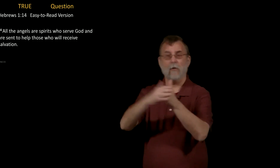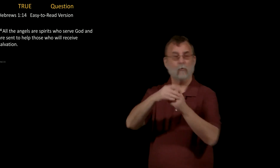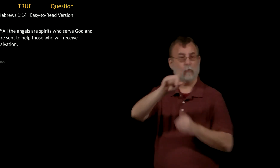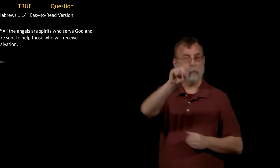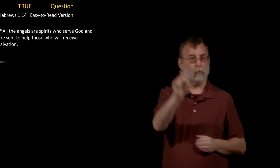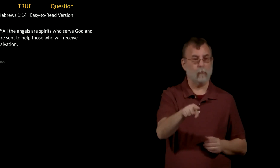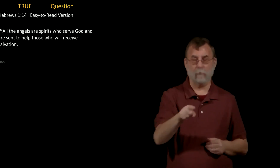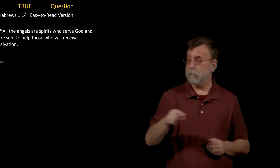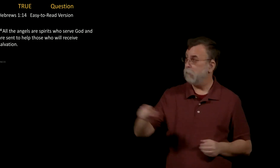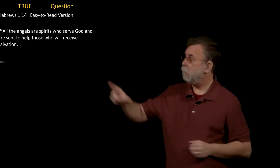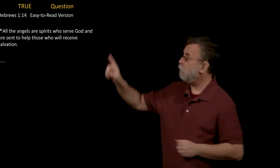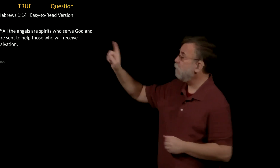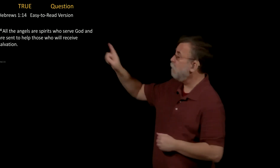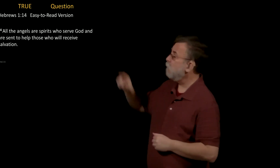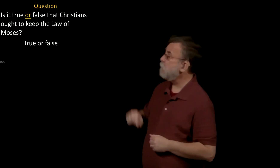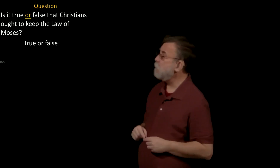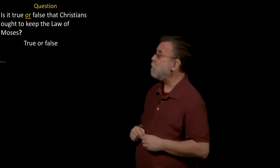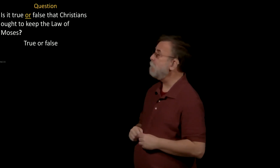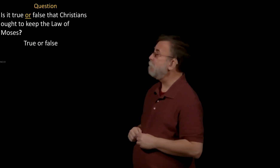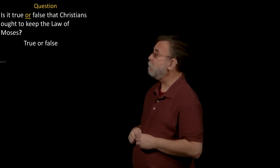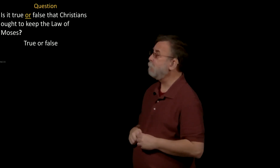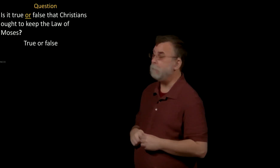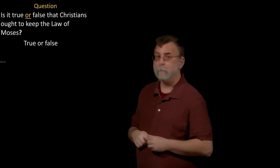All right, next question.